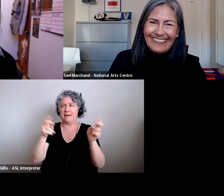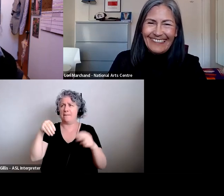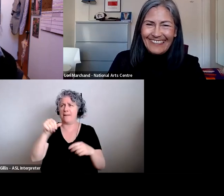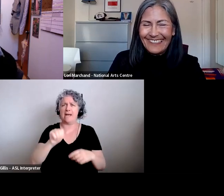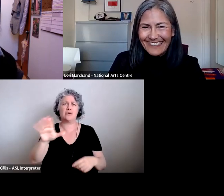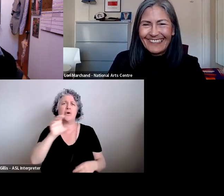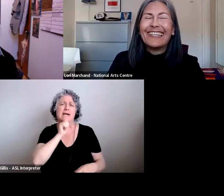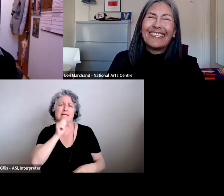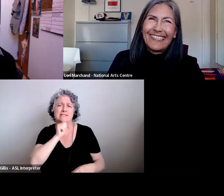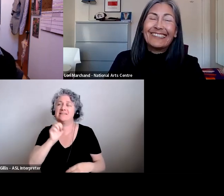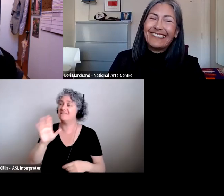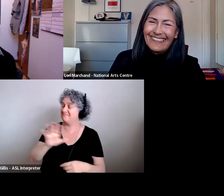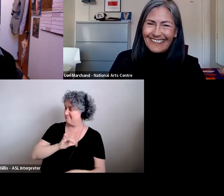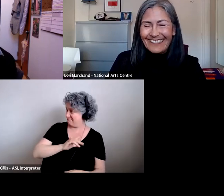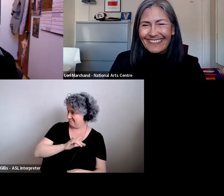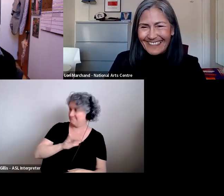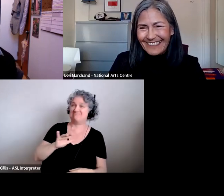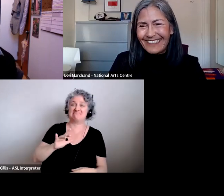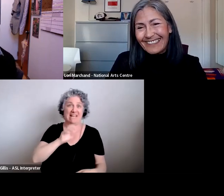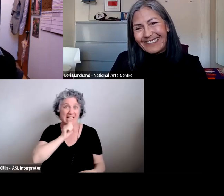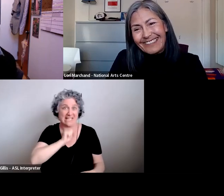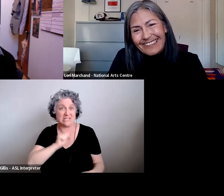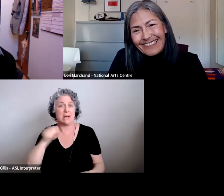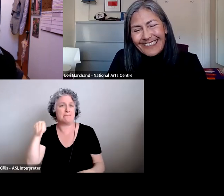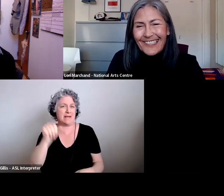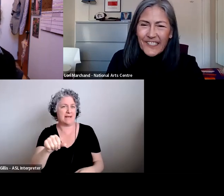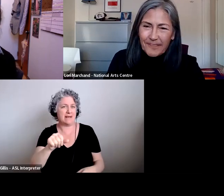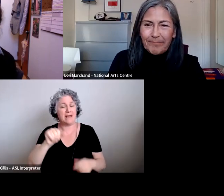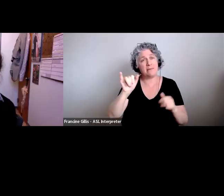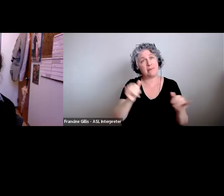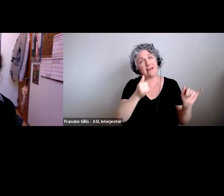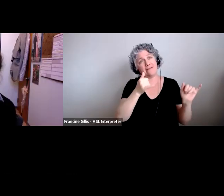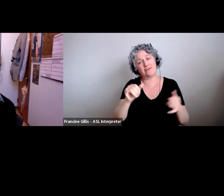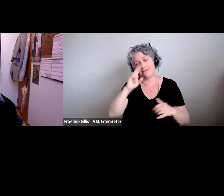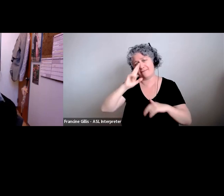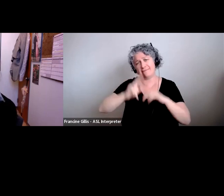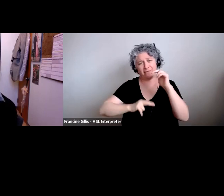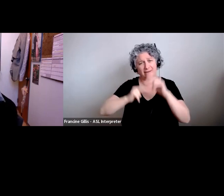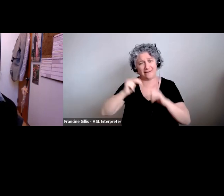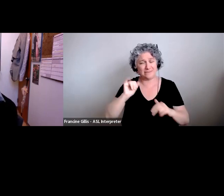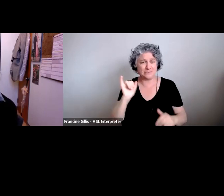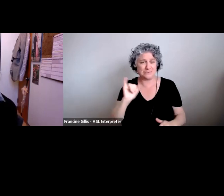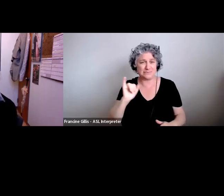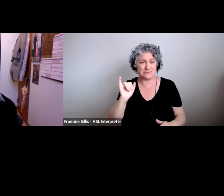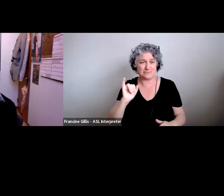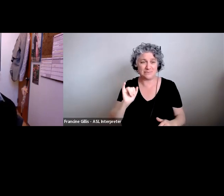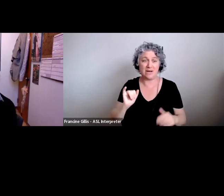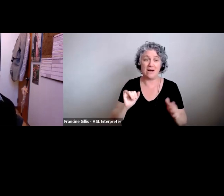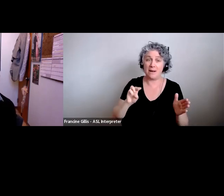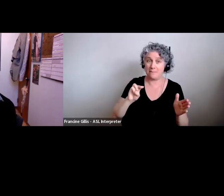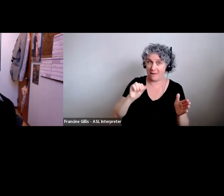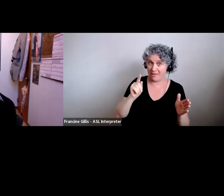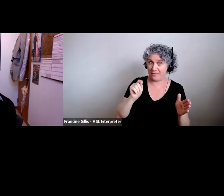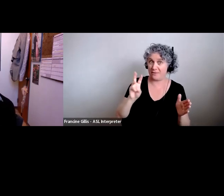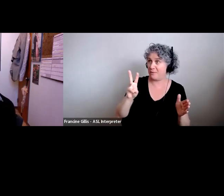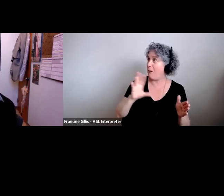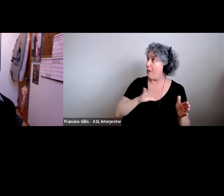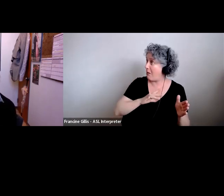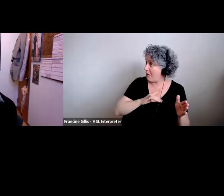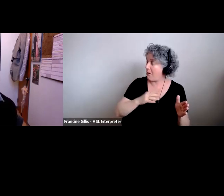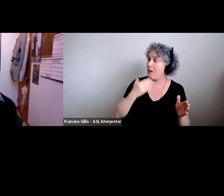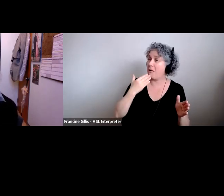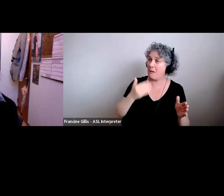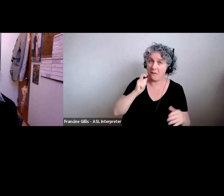gig that they've got going, which I think is really it's playful and fun. So that's you a make great a choice. So that